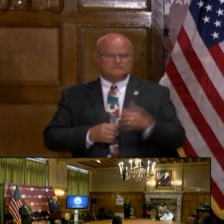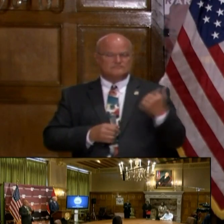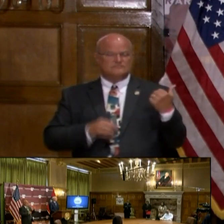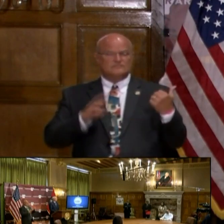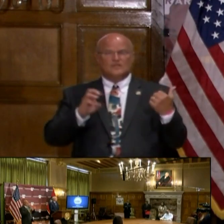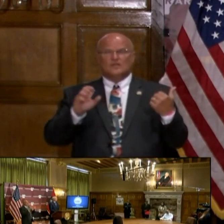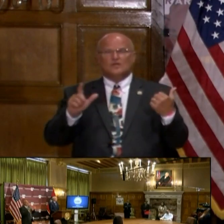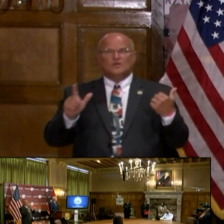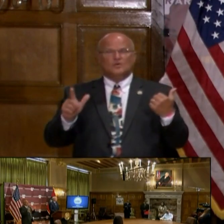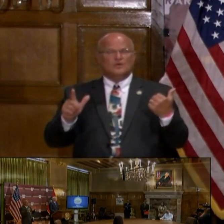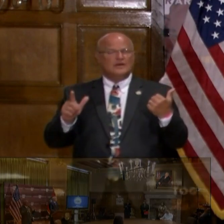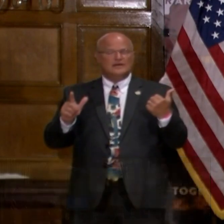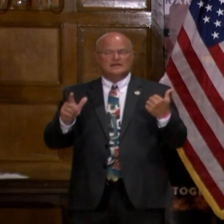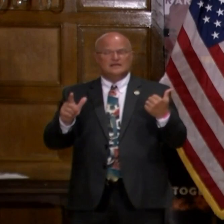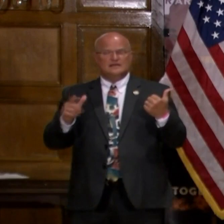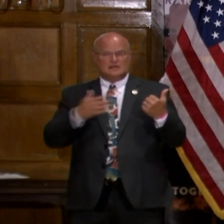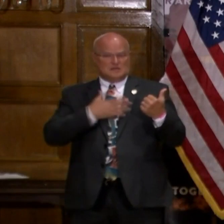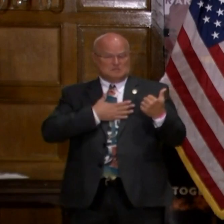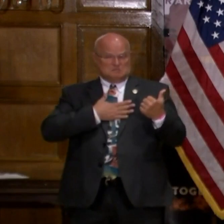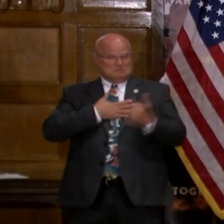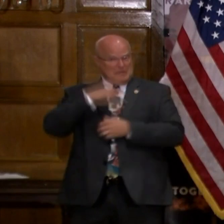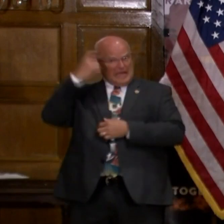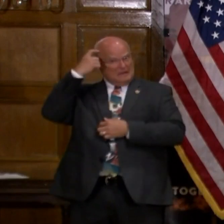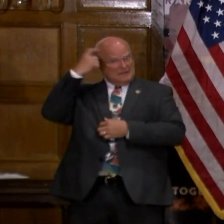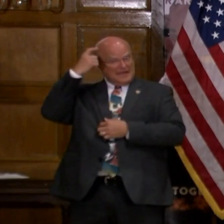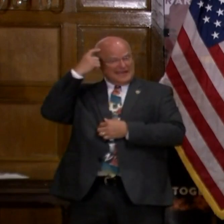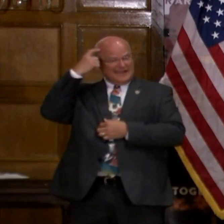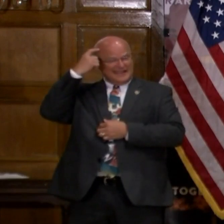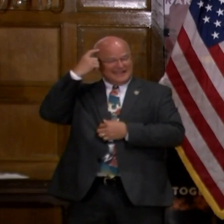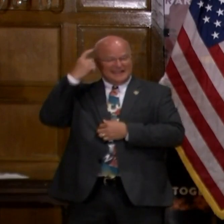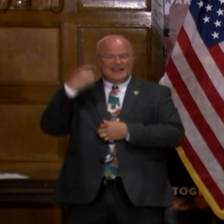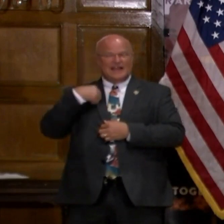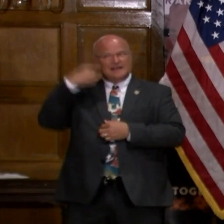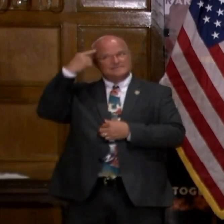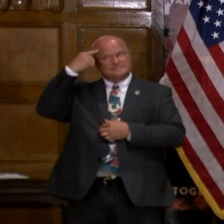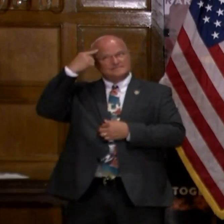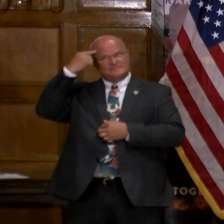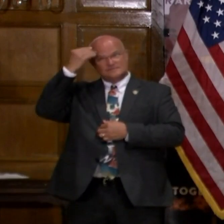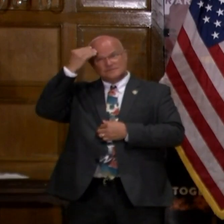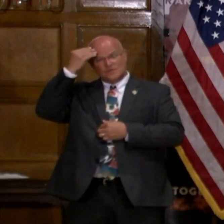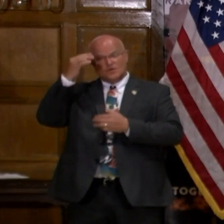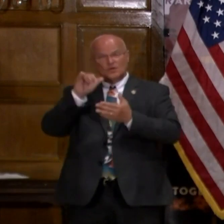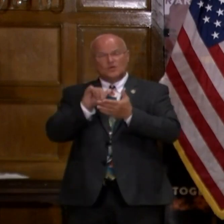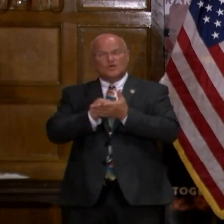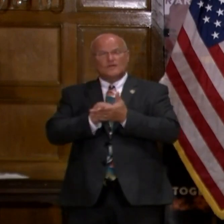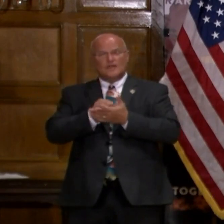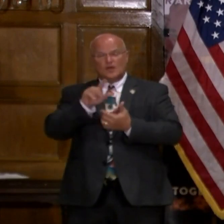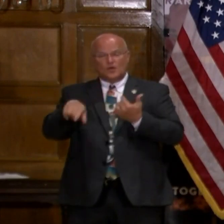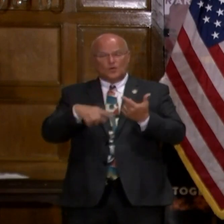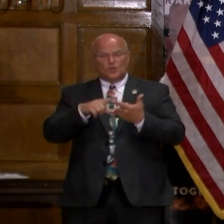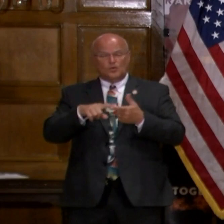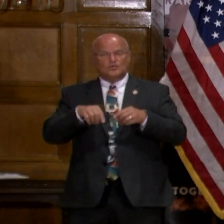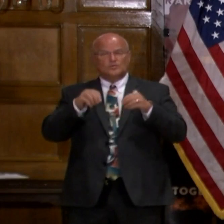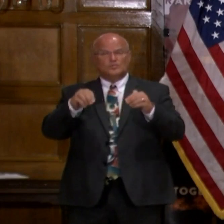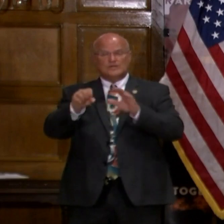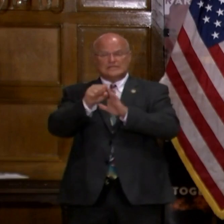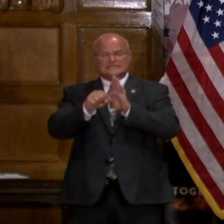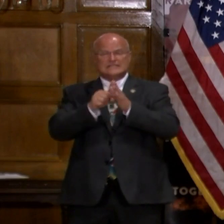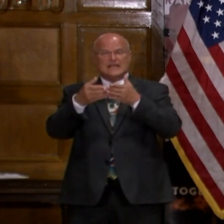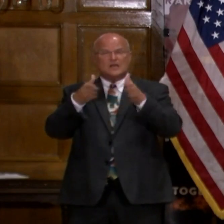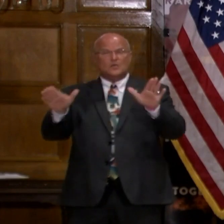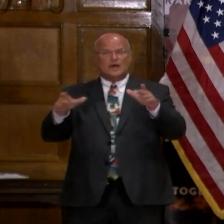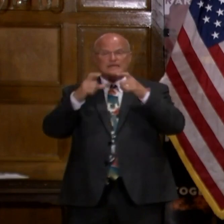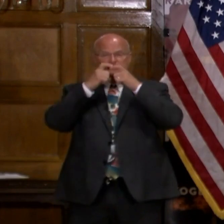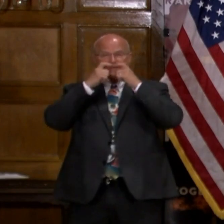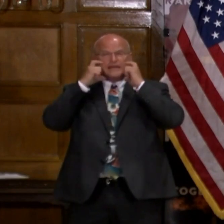Well, just in my mind, first of all, I'm aware that whenever you put in a statewide